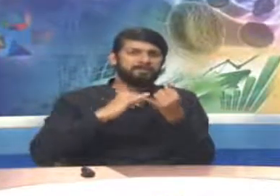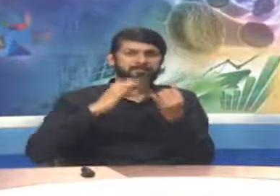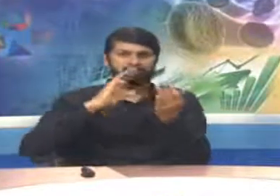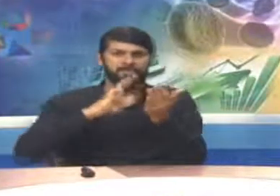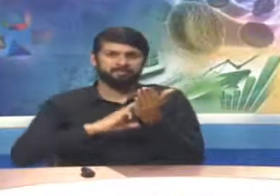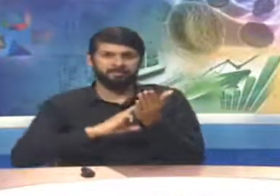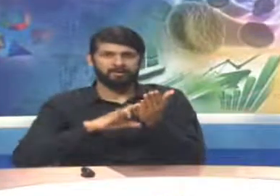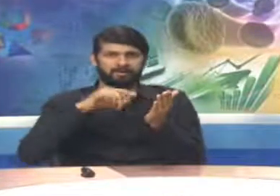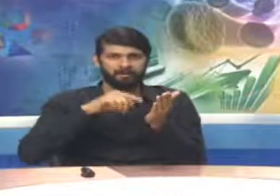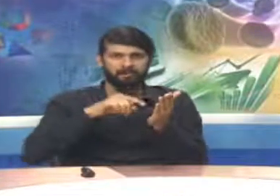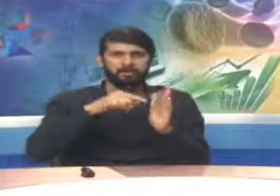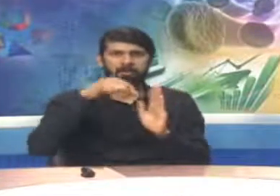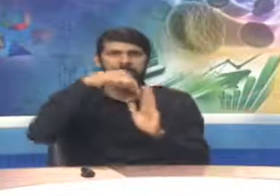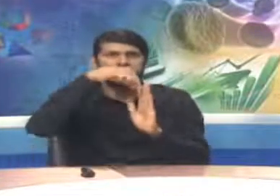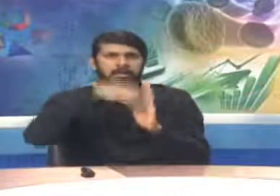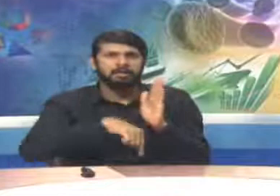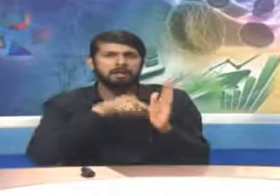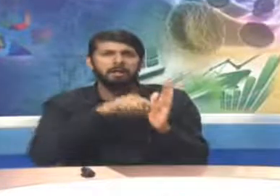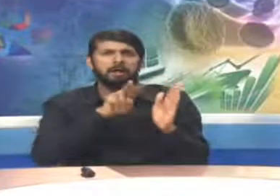explain the meaning of